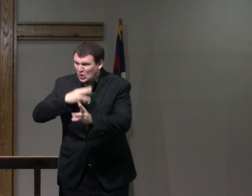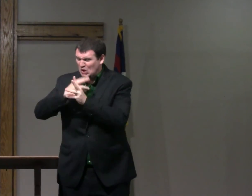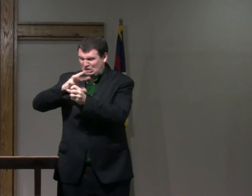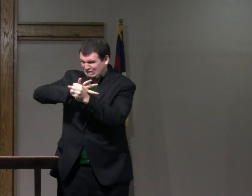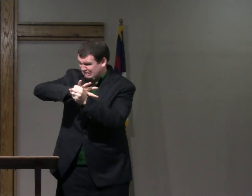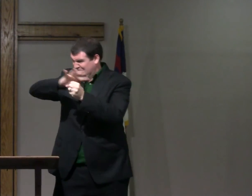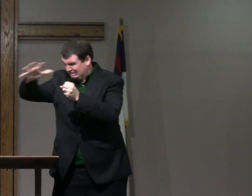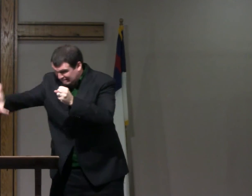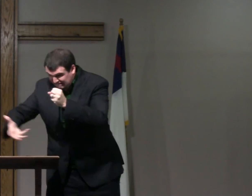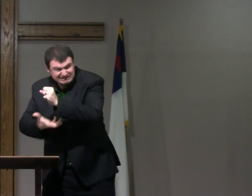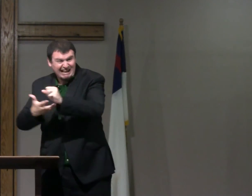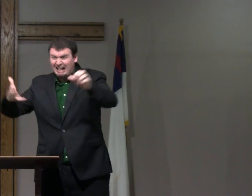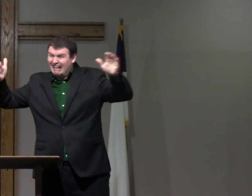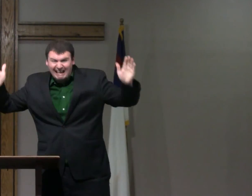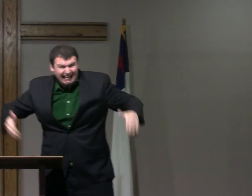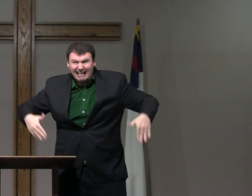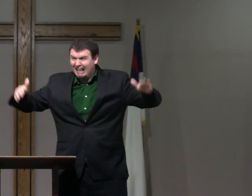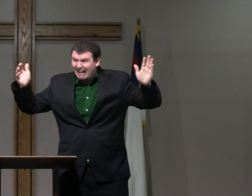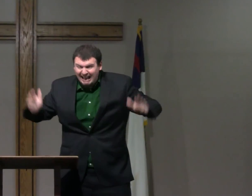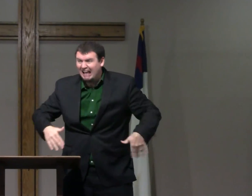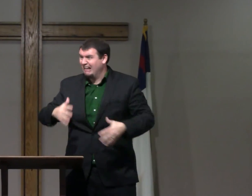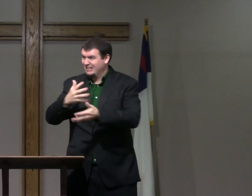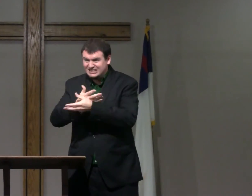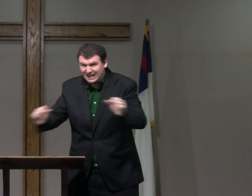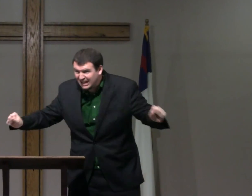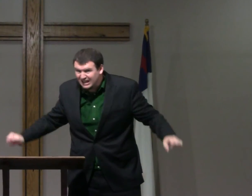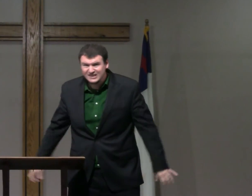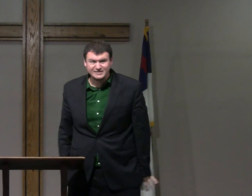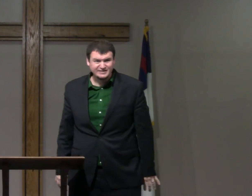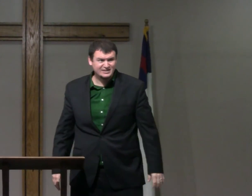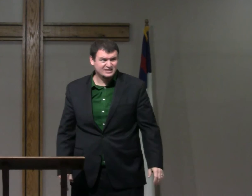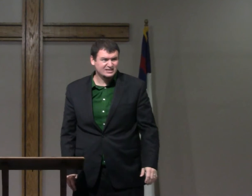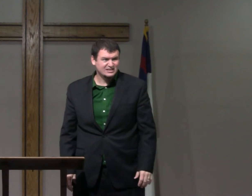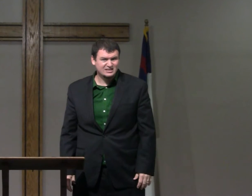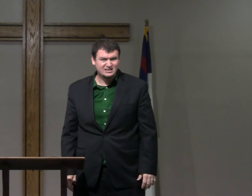98% of the deaf around the world are not saved.